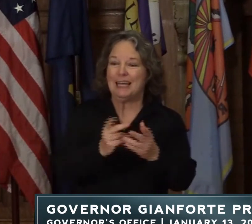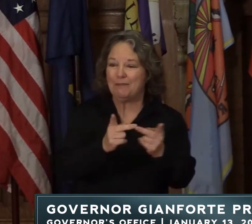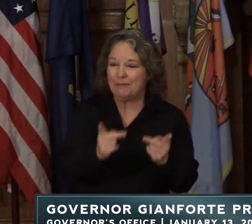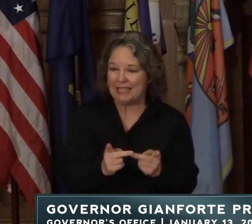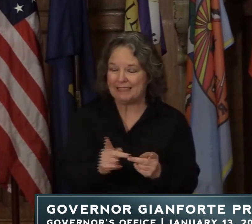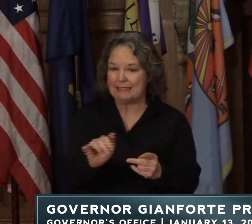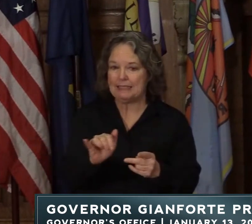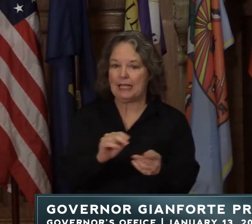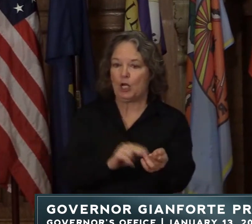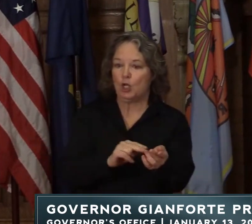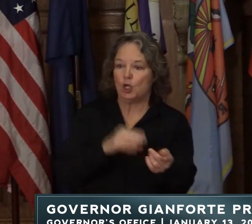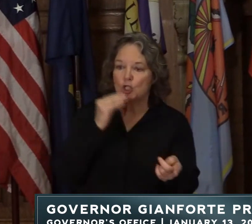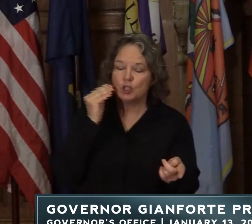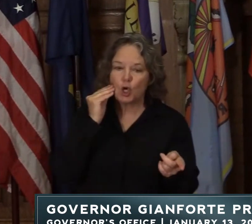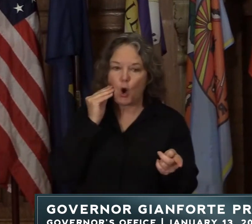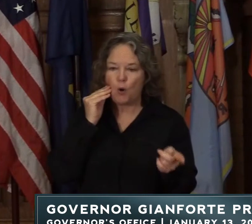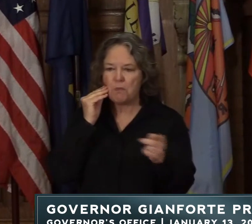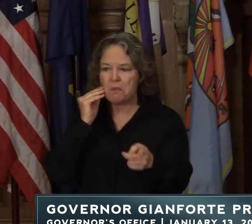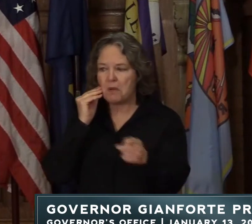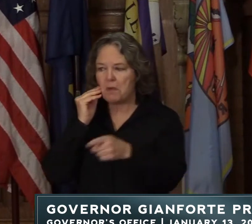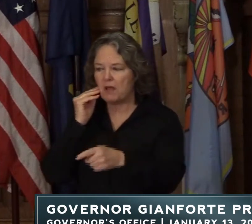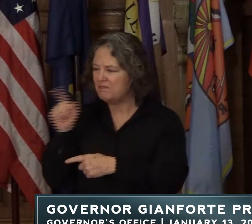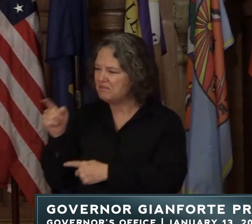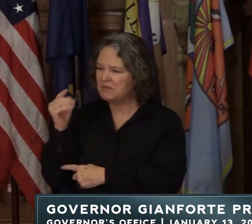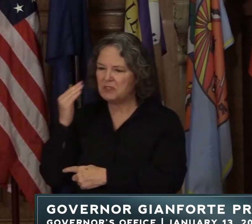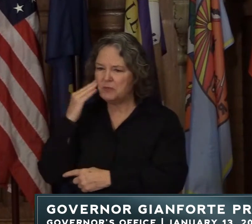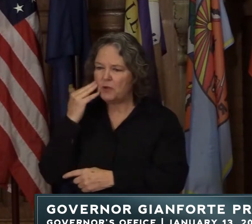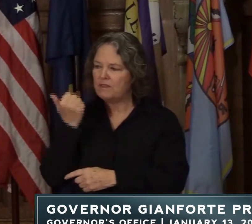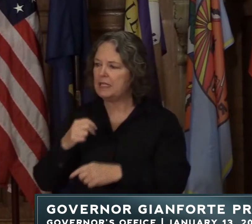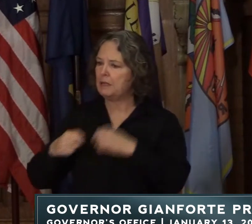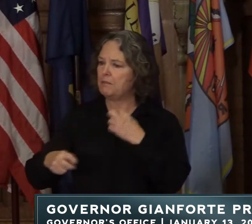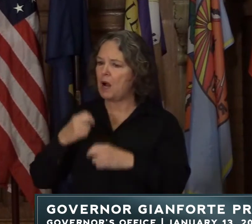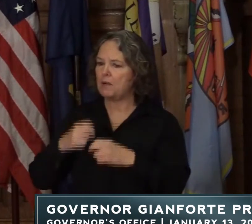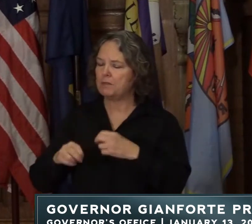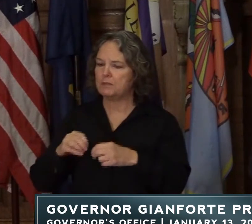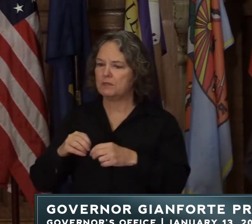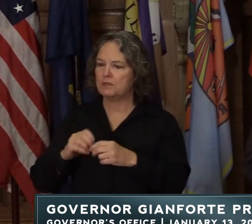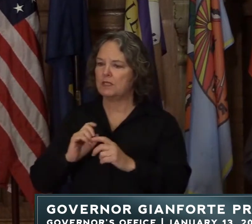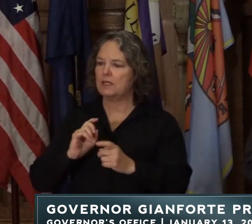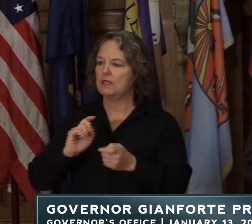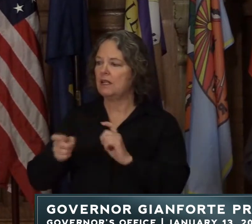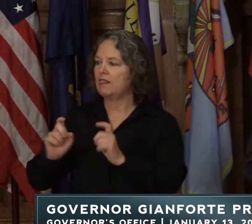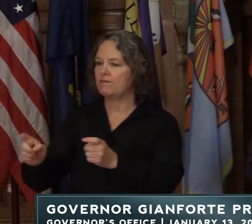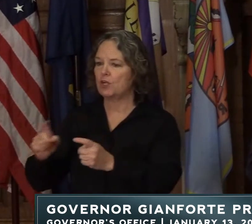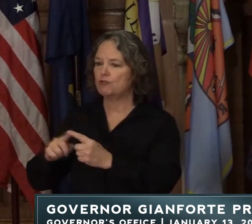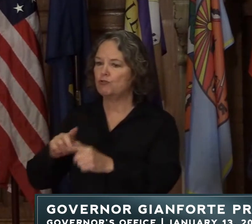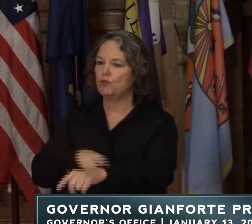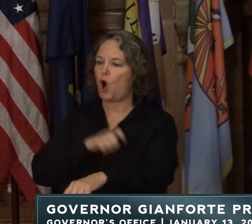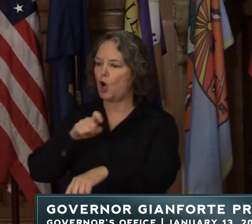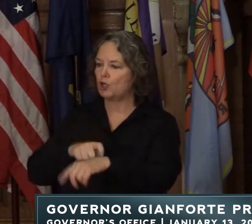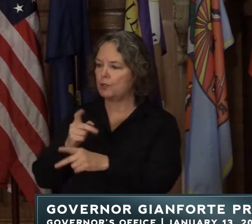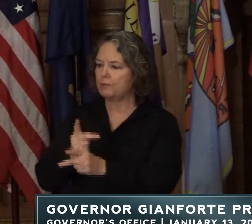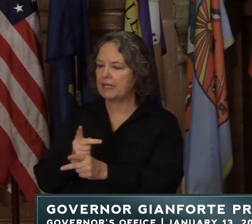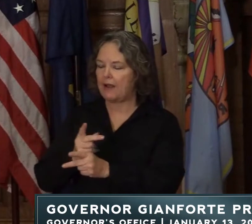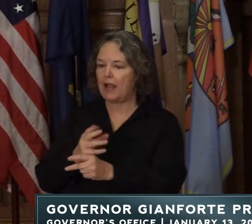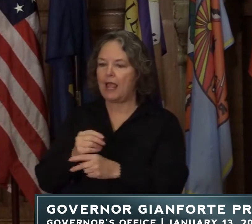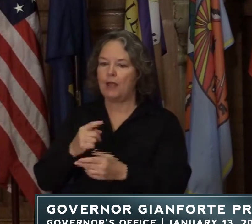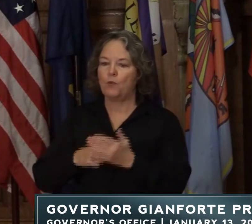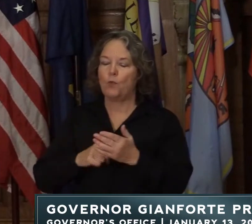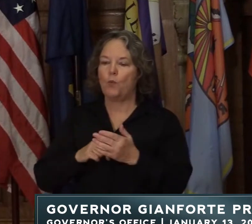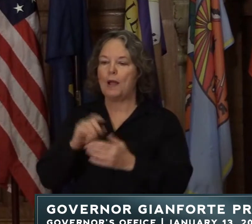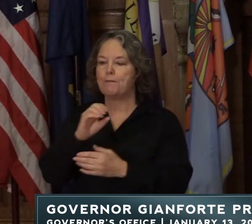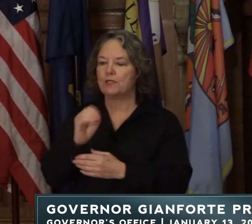homes. Were there any clogs that you were aware of in distributing the vaccine to long-term care facilities? And what percentage of the LTC and